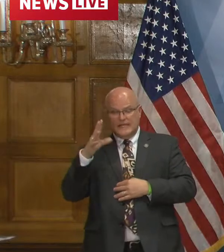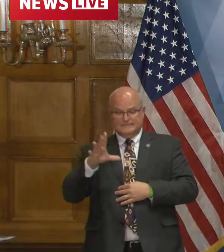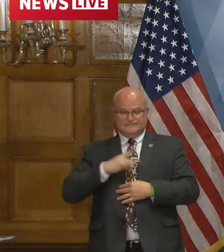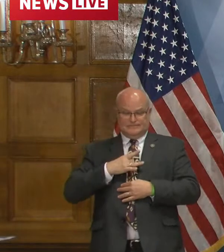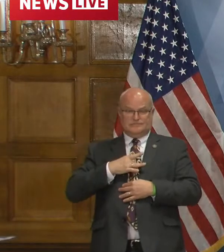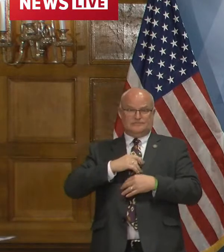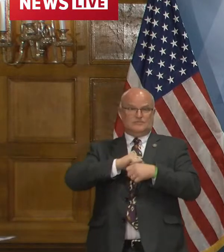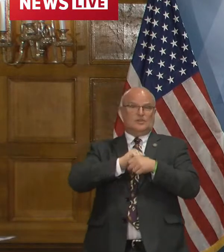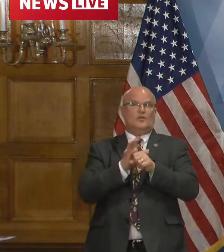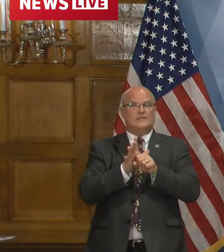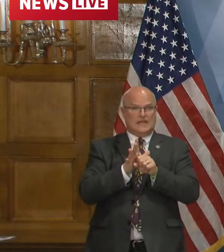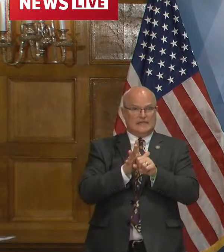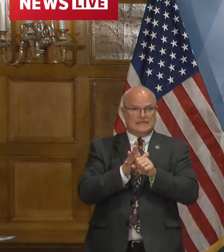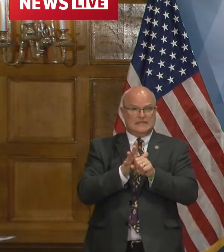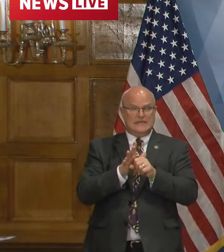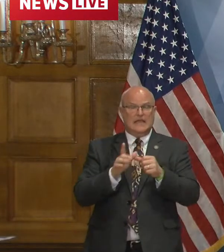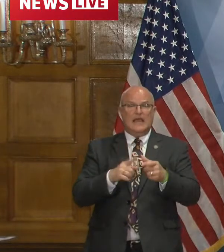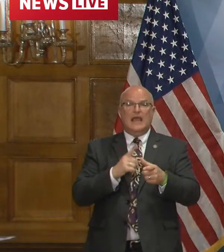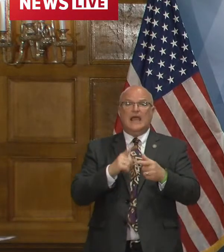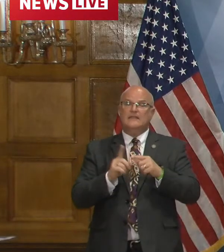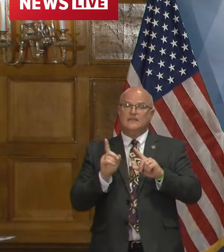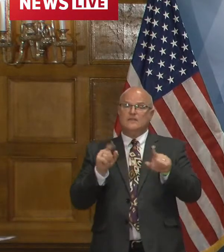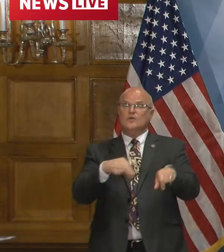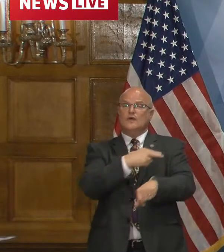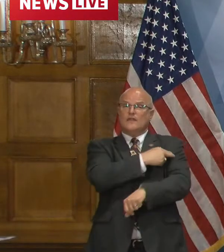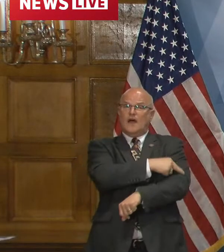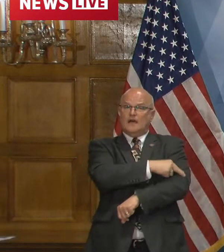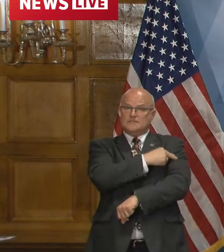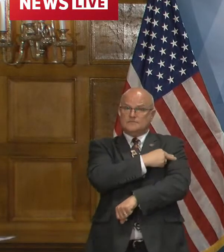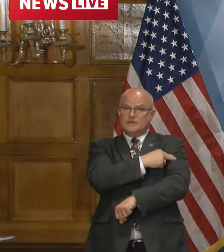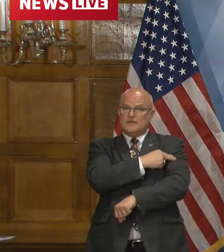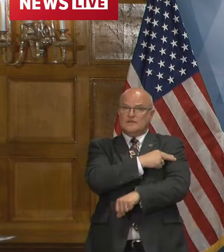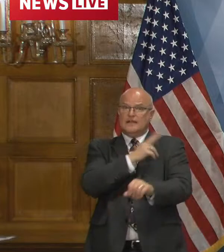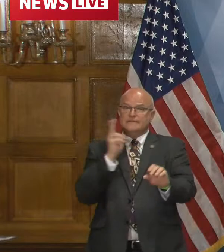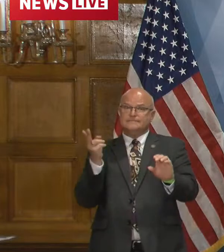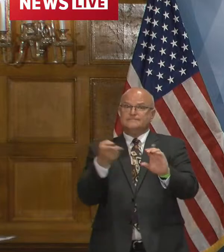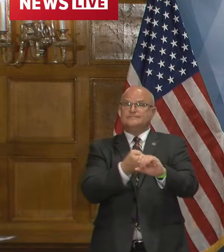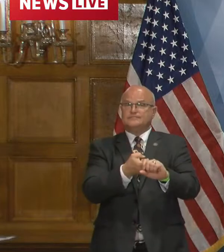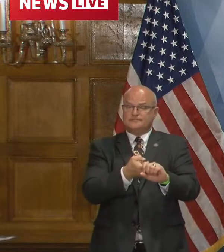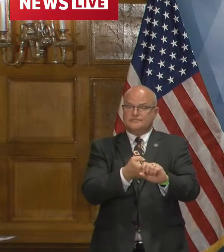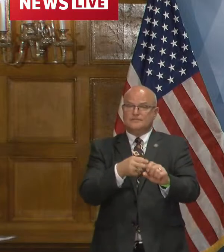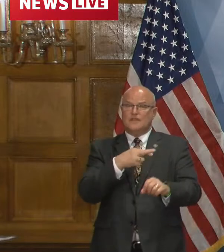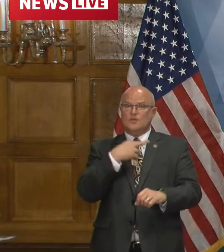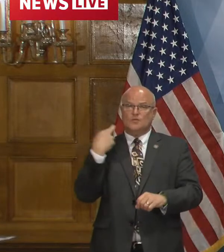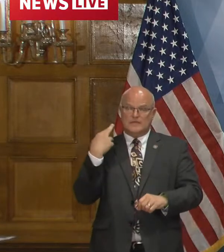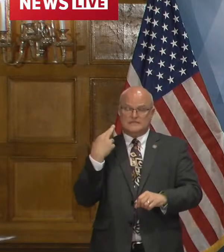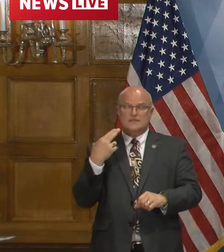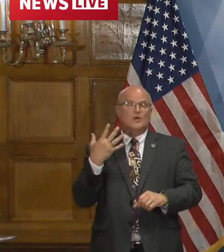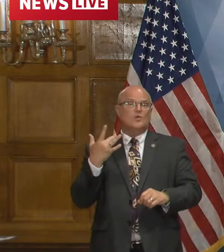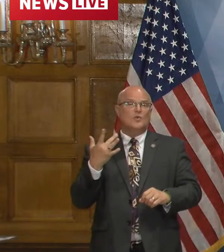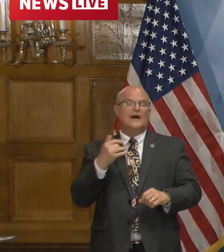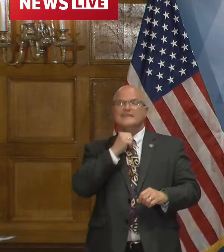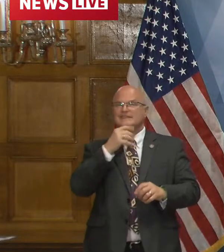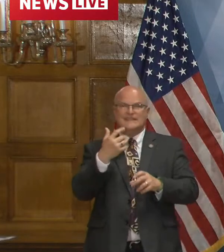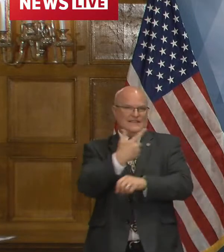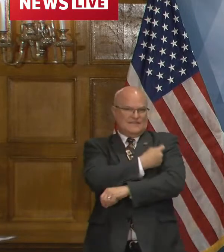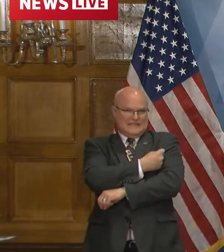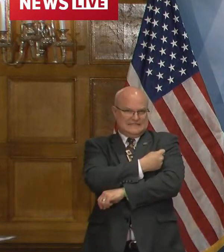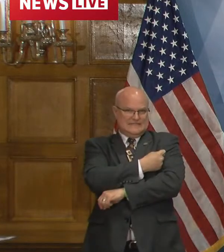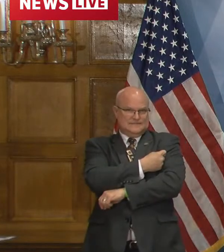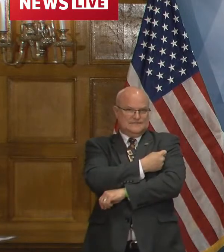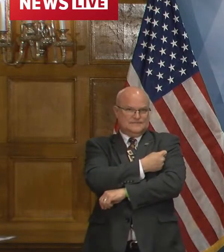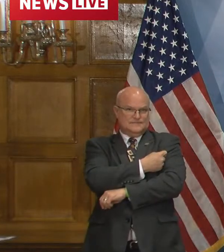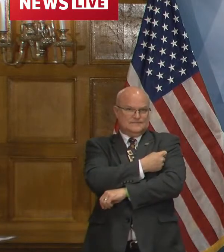contracting COVID-19, and they're going to the hospital, and they're putting themselves at risk because they didn't get the